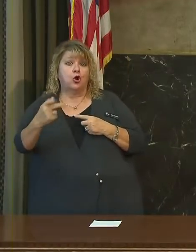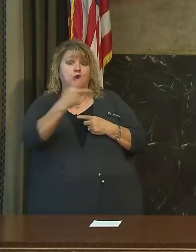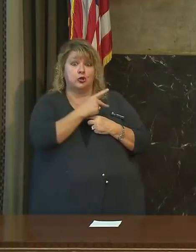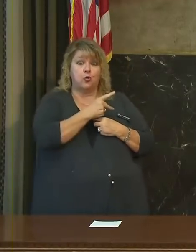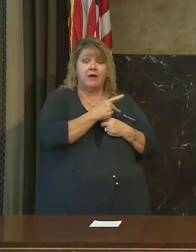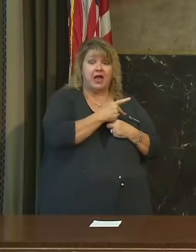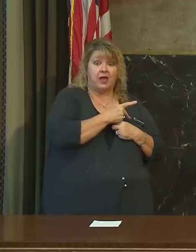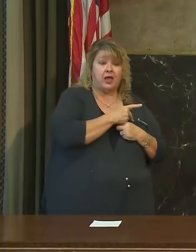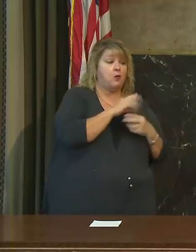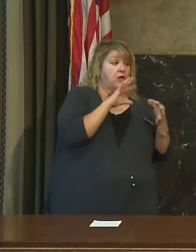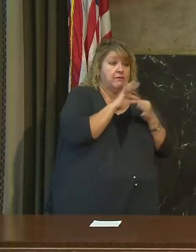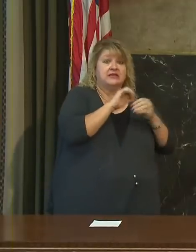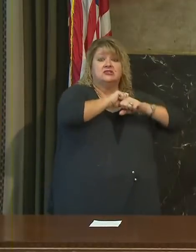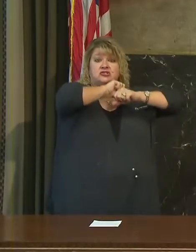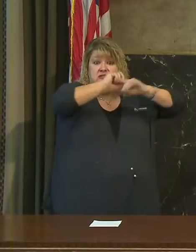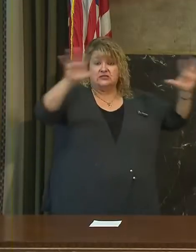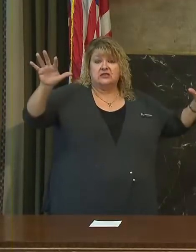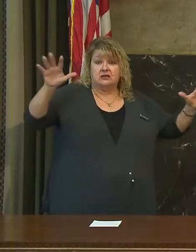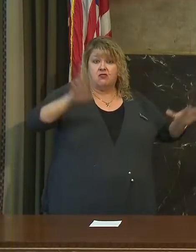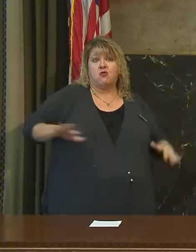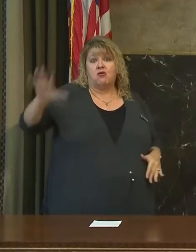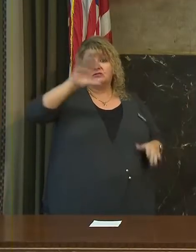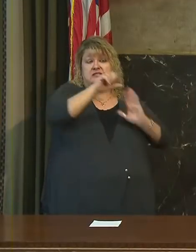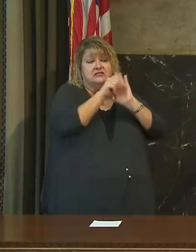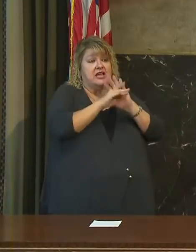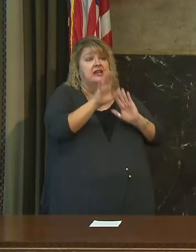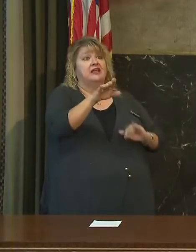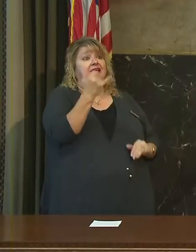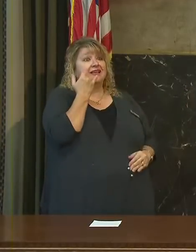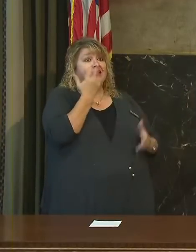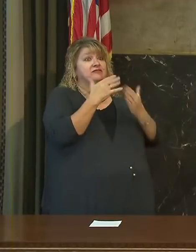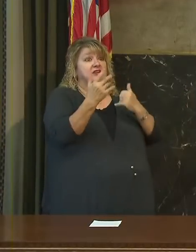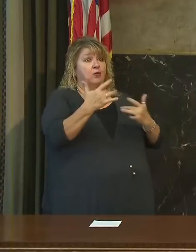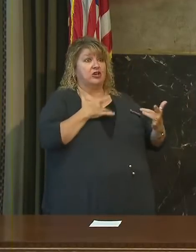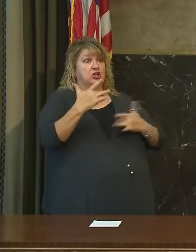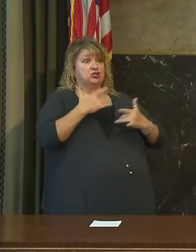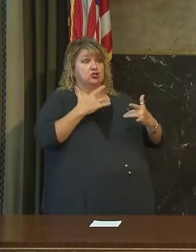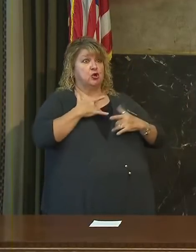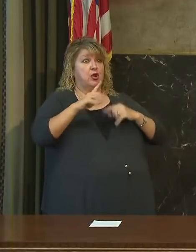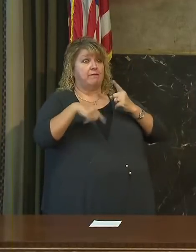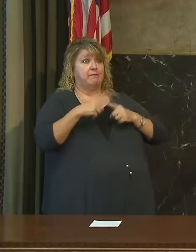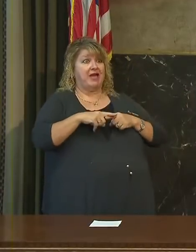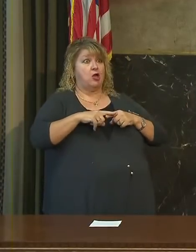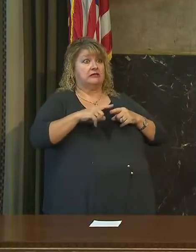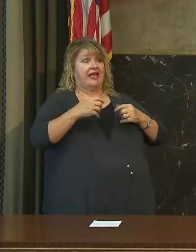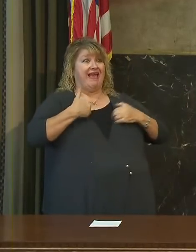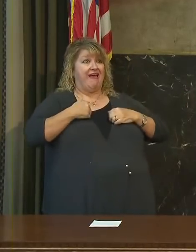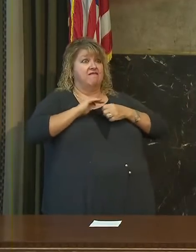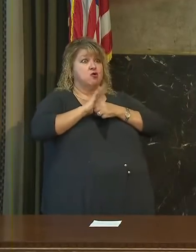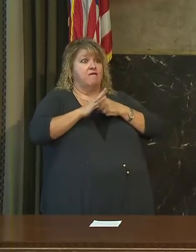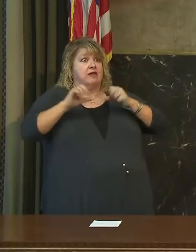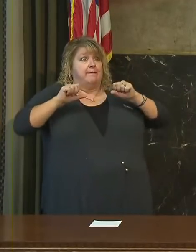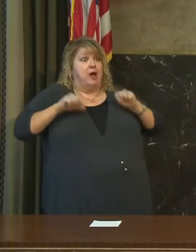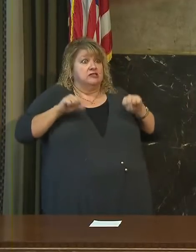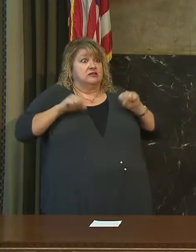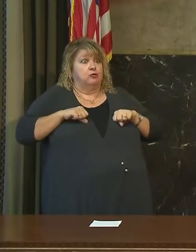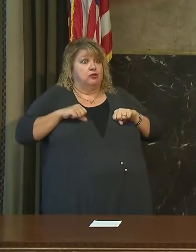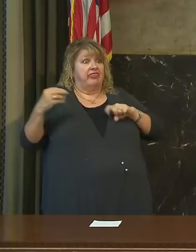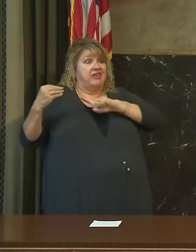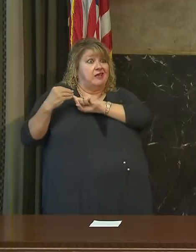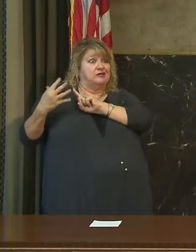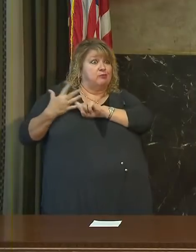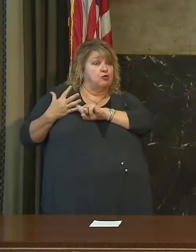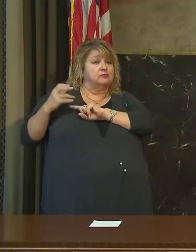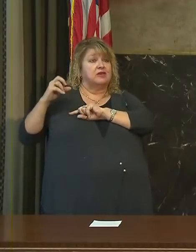with messaging to our providers, clinicians across the state, because we could not be clearer. Anyone who is concerned because they had an